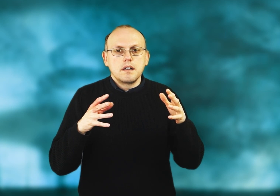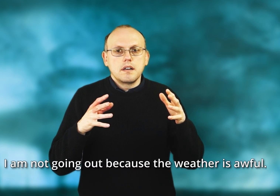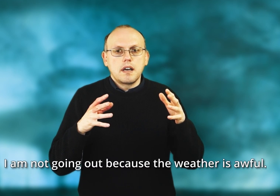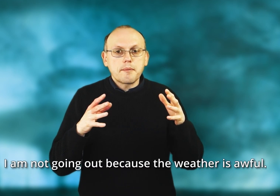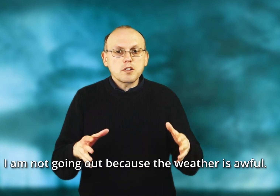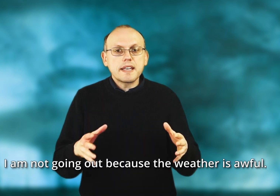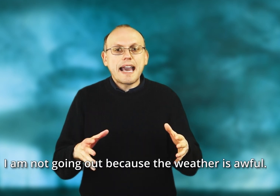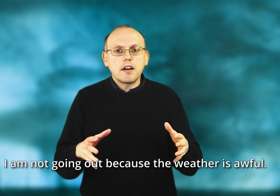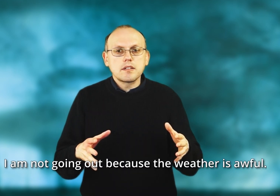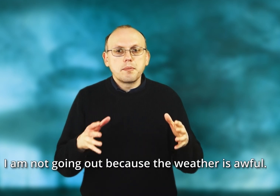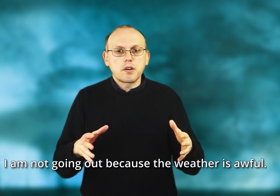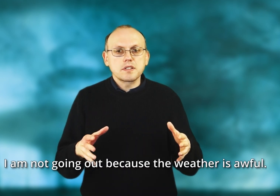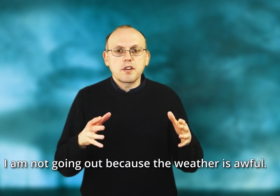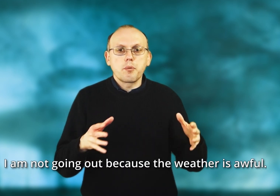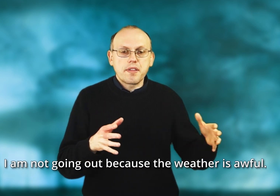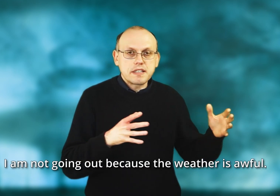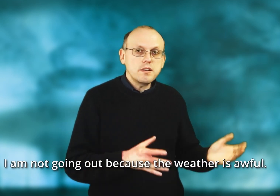I am not going out because the weather is awful.